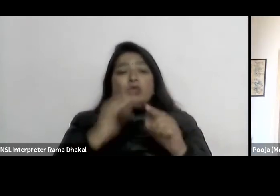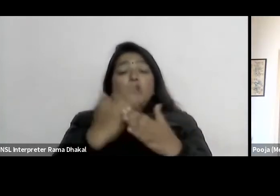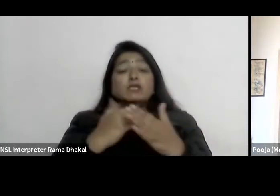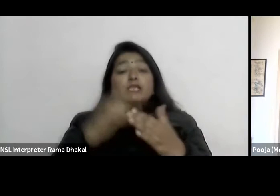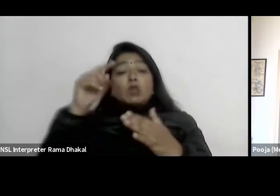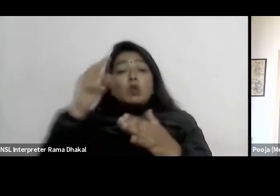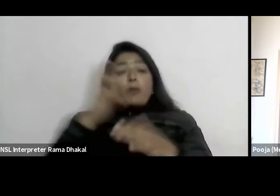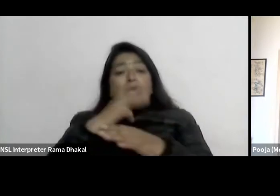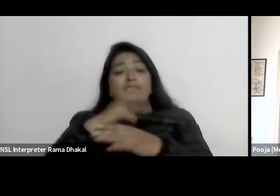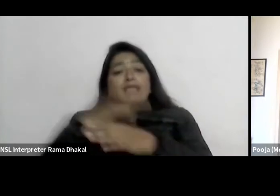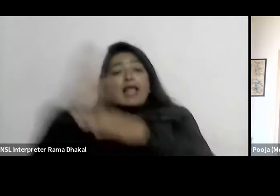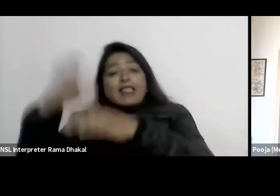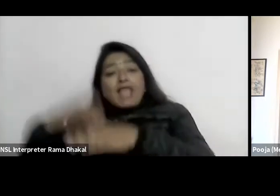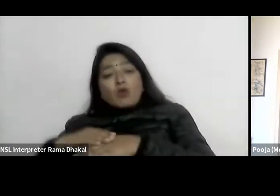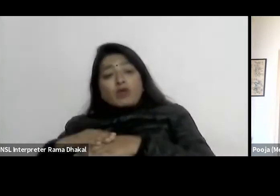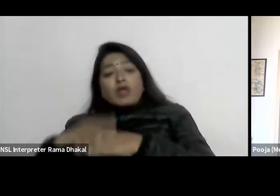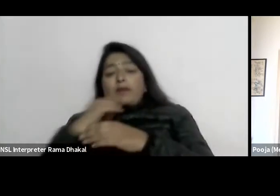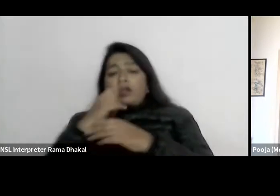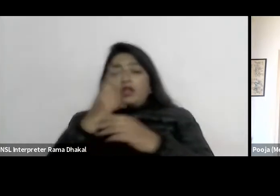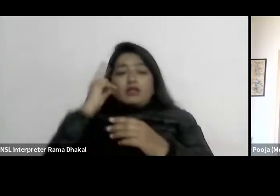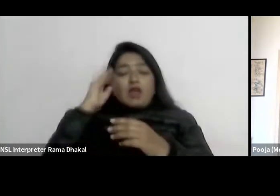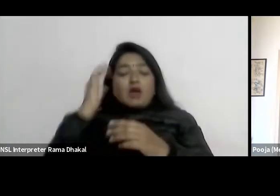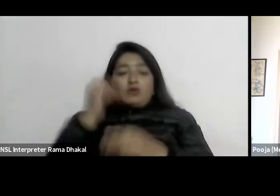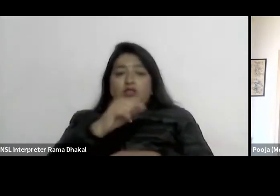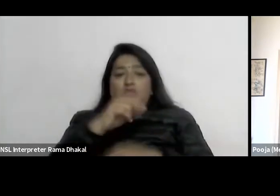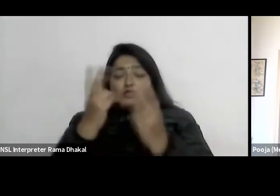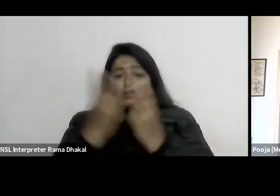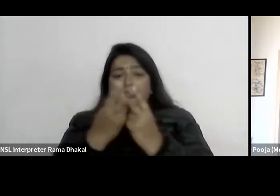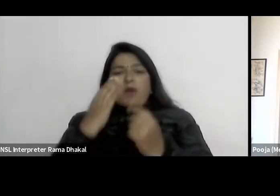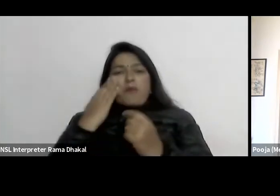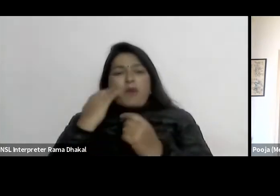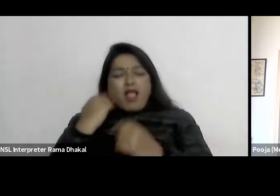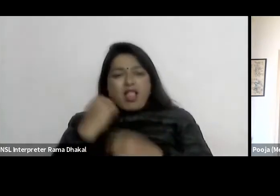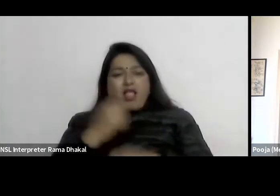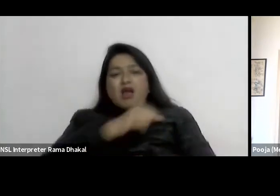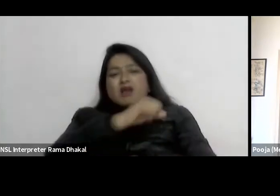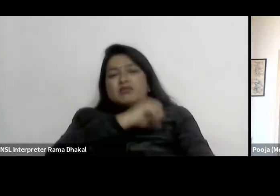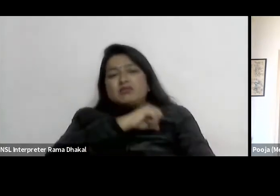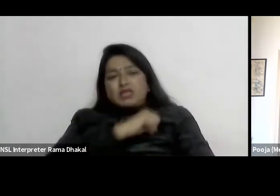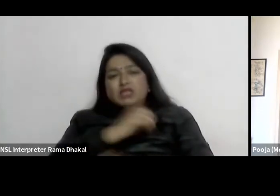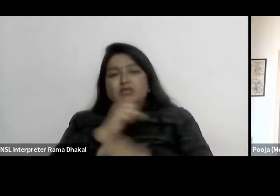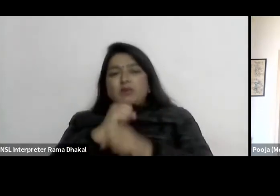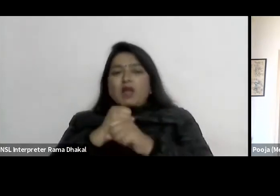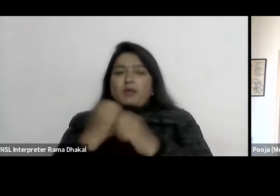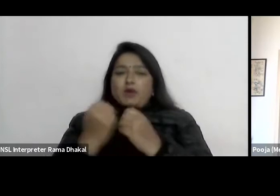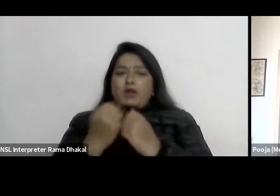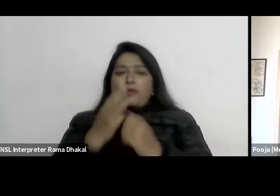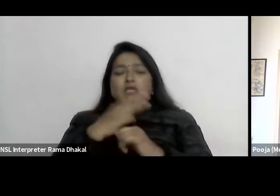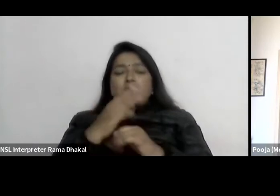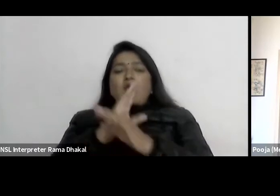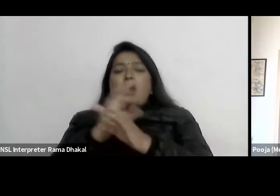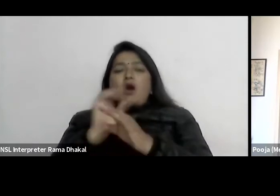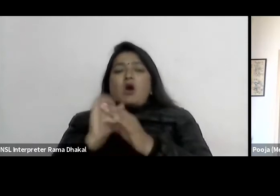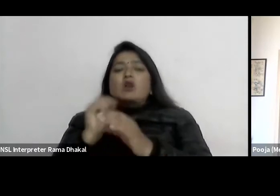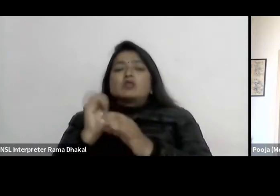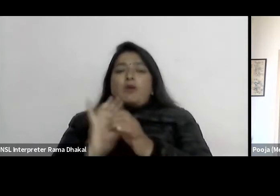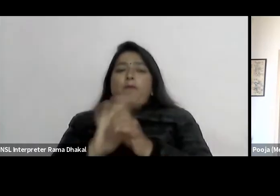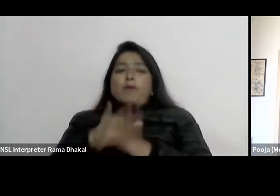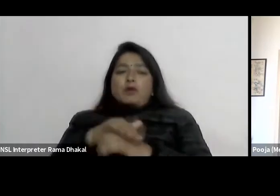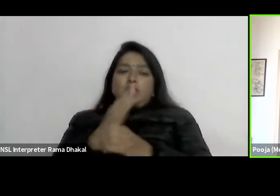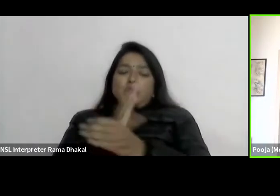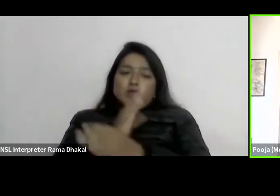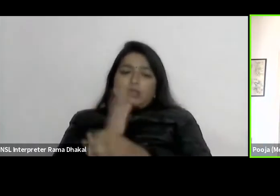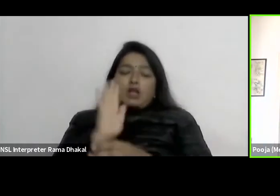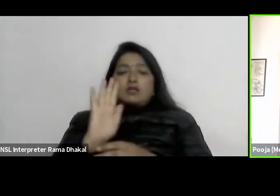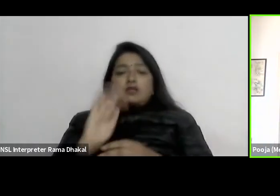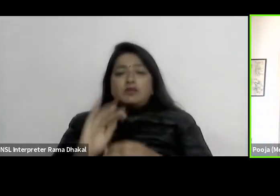fully represent these women, sex workers, or all the women that it purports to represent. Thank you.